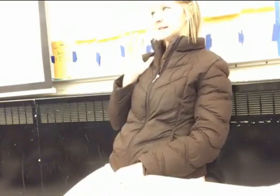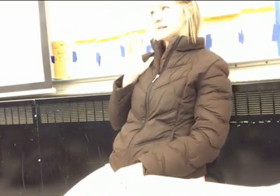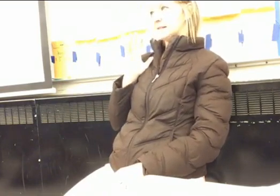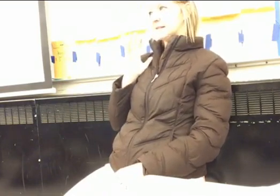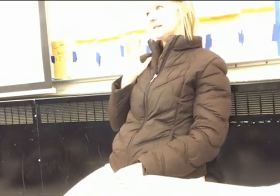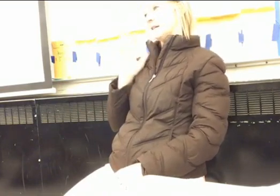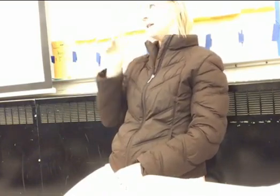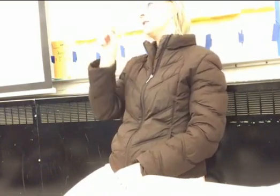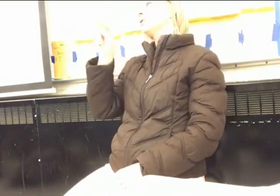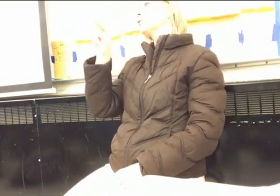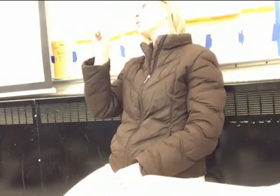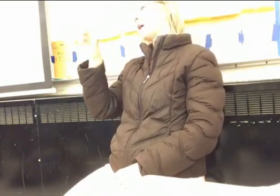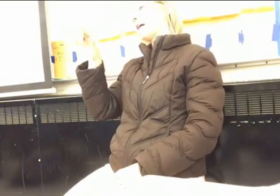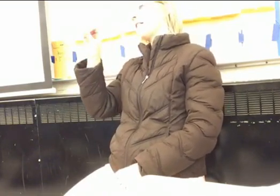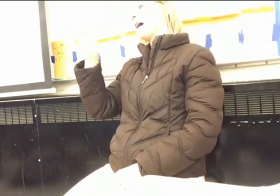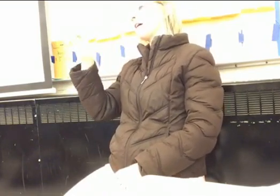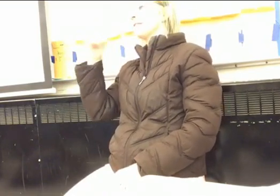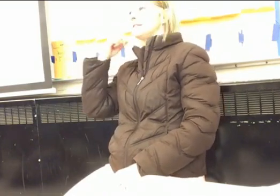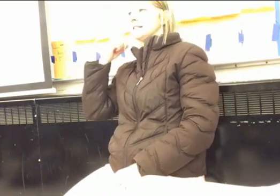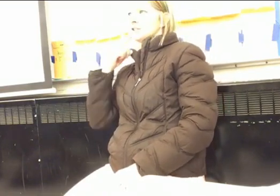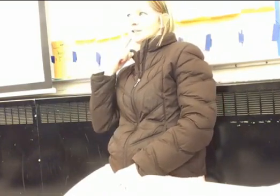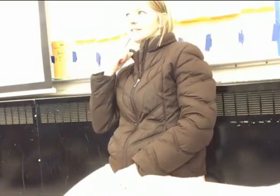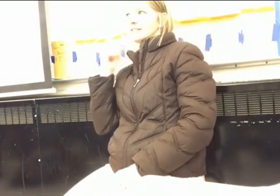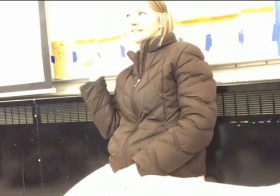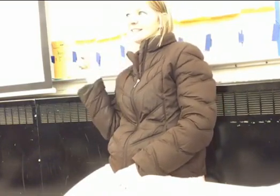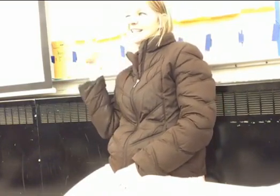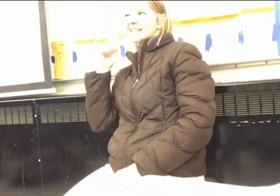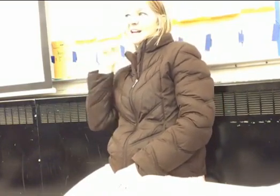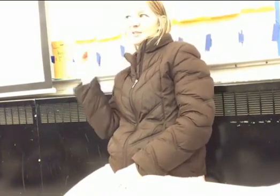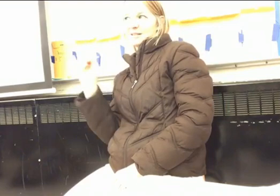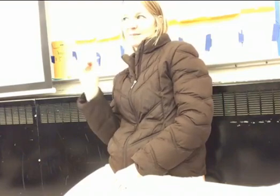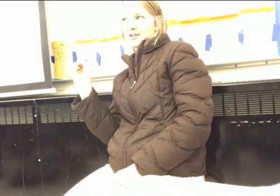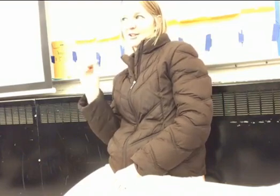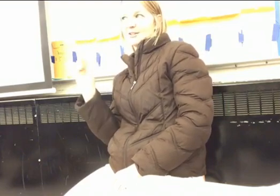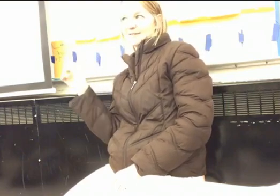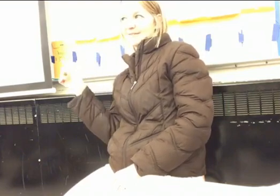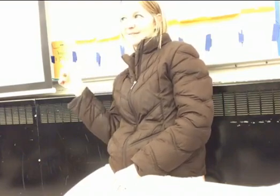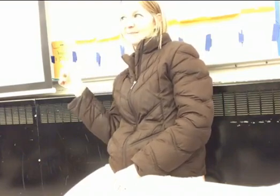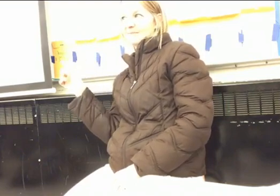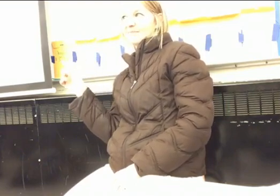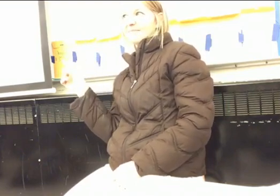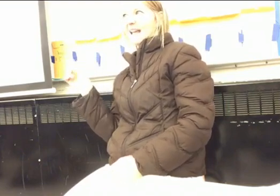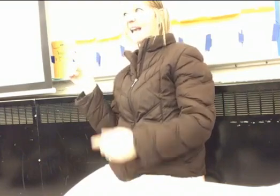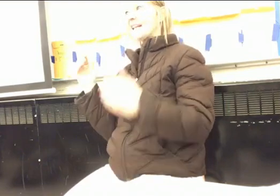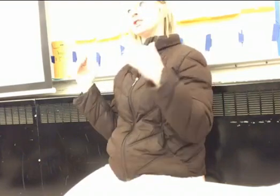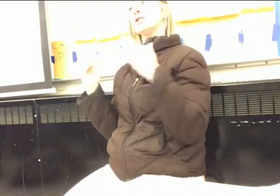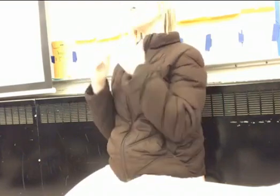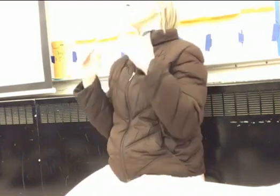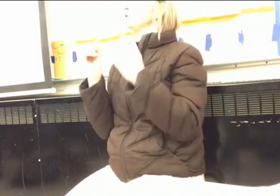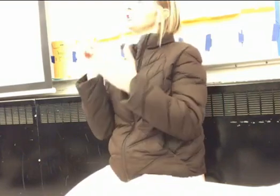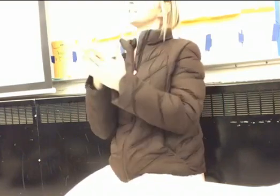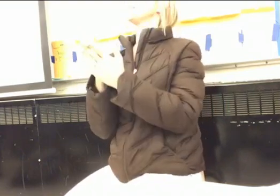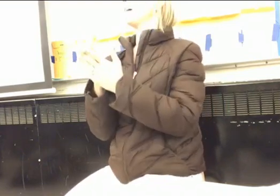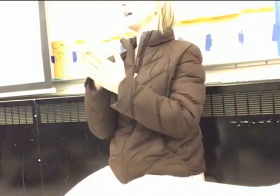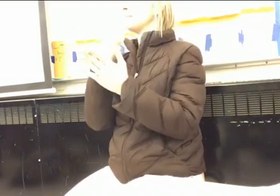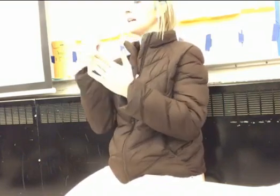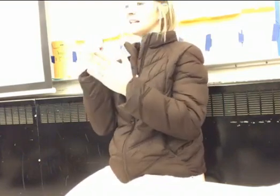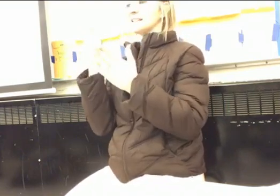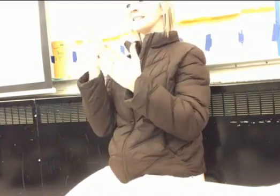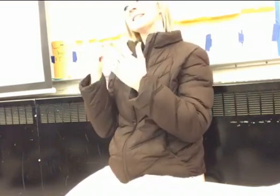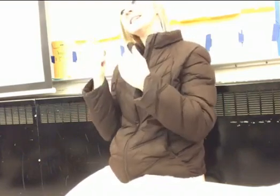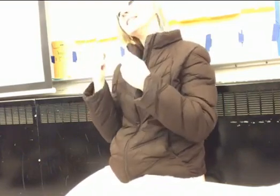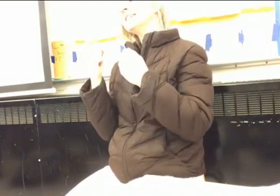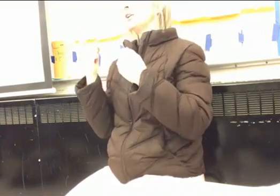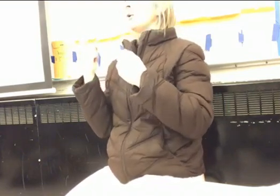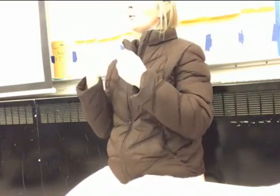It was Trail of Tears. Okay, so if you remember, that's what they said about the Trail of Tears. This is justified because civilization is